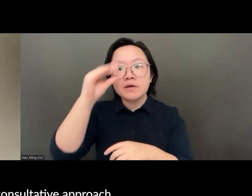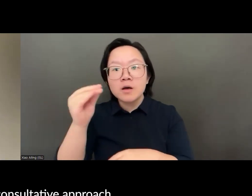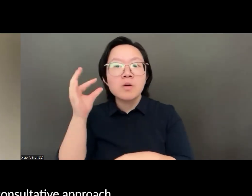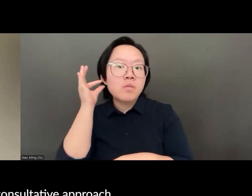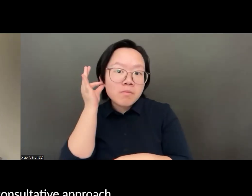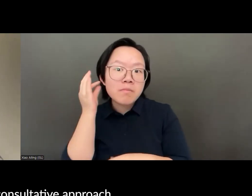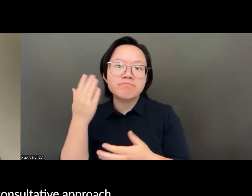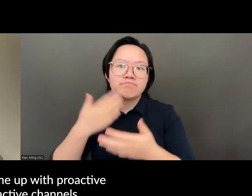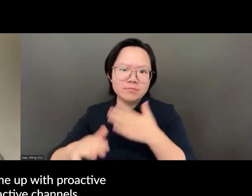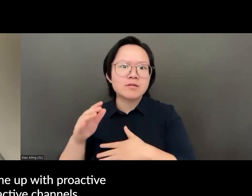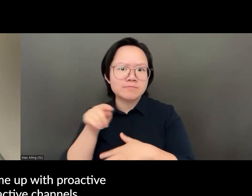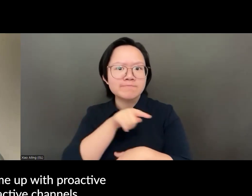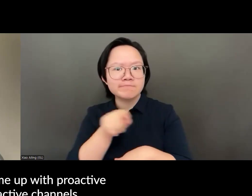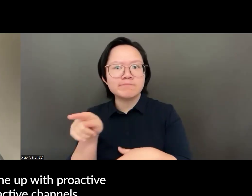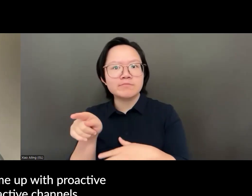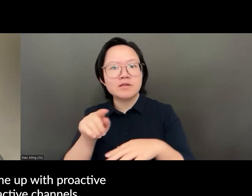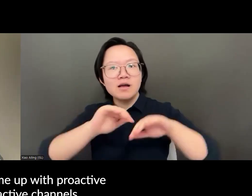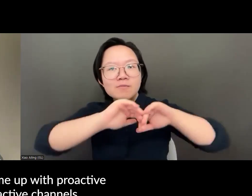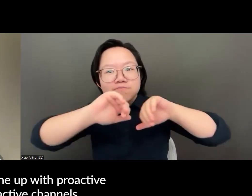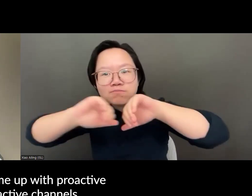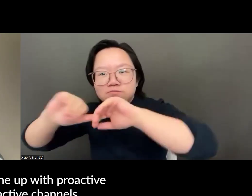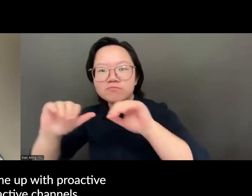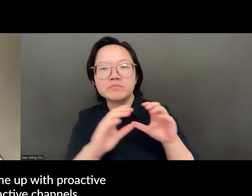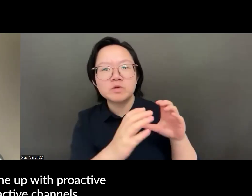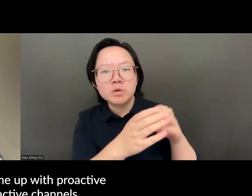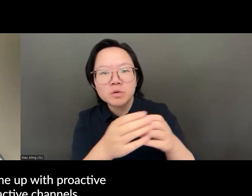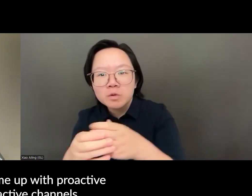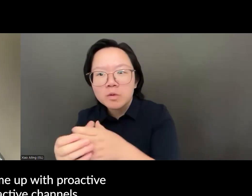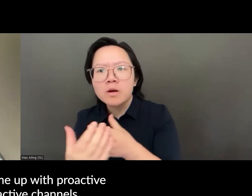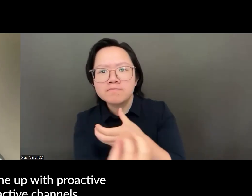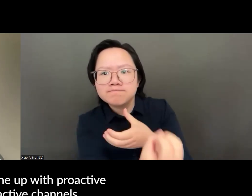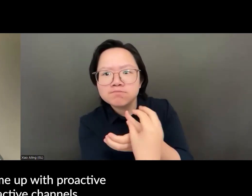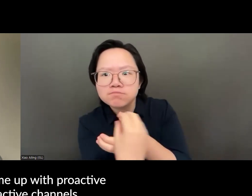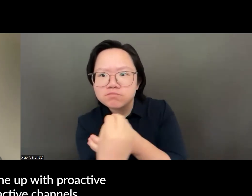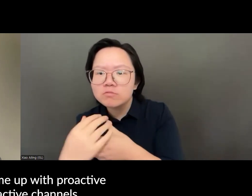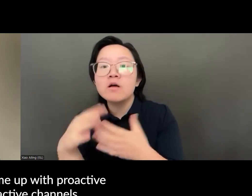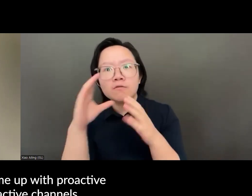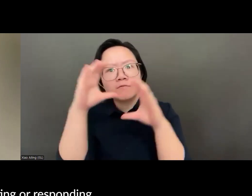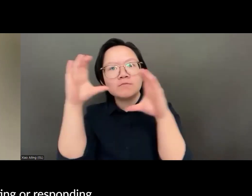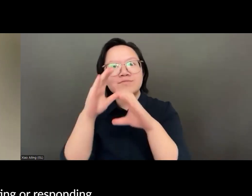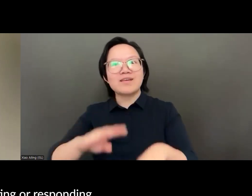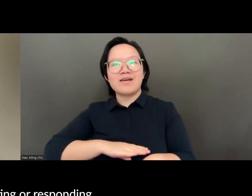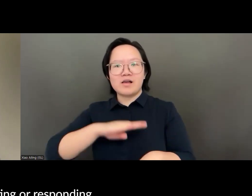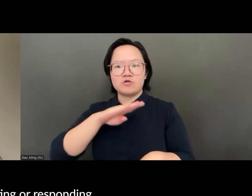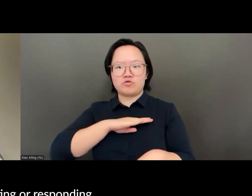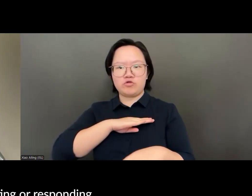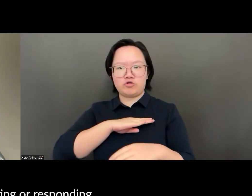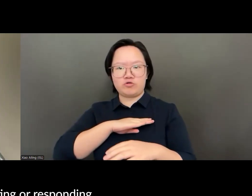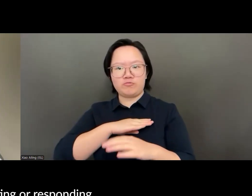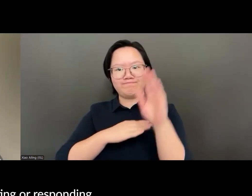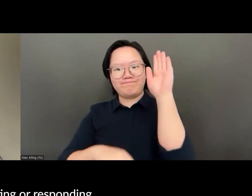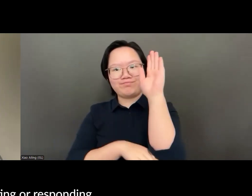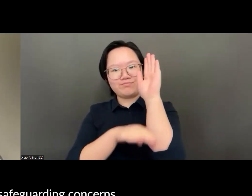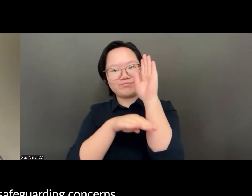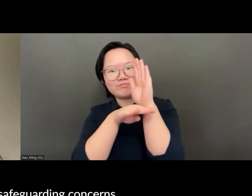Through the consultative approach, we have come up with the proactive and reactive channels for reporting